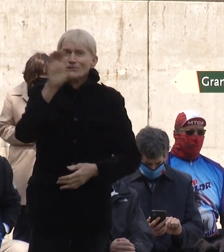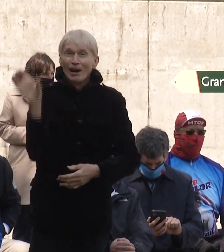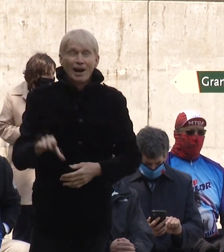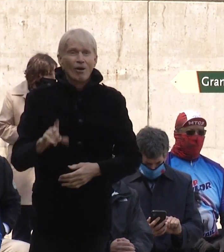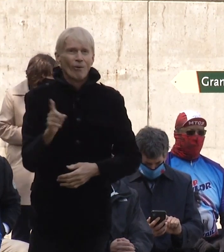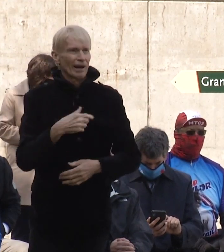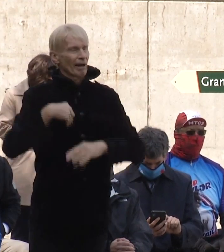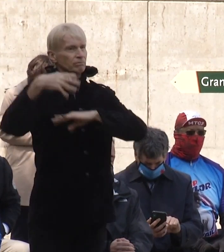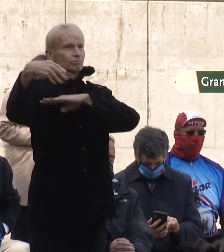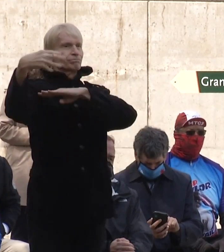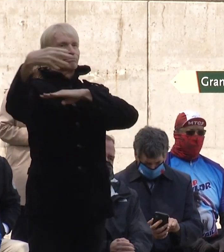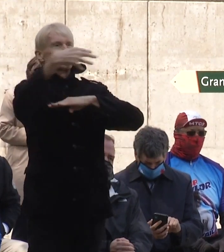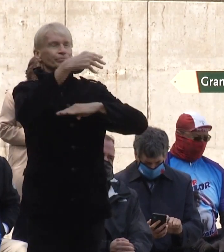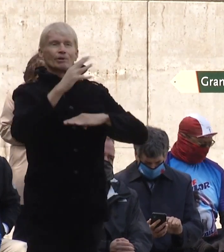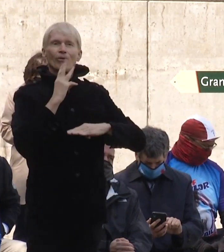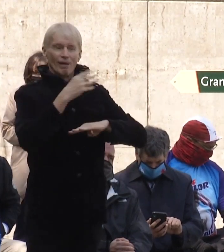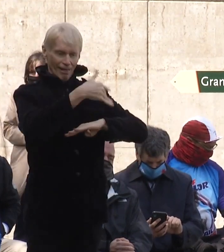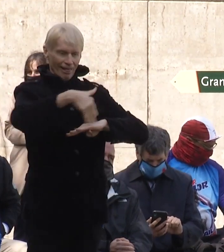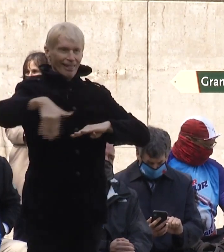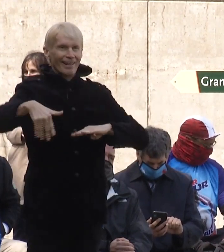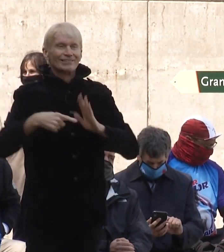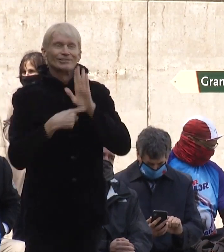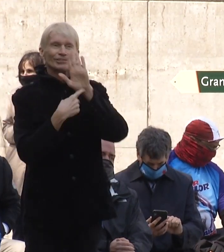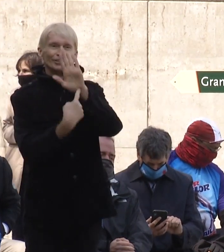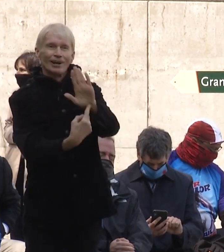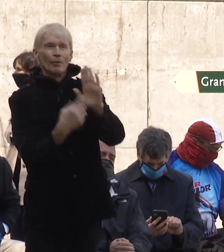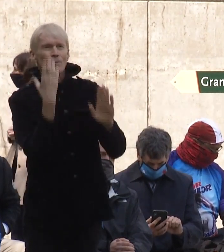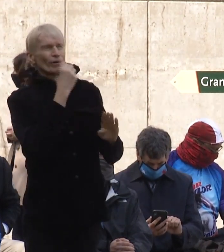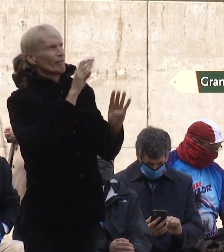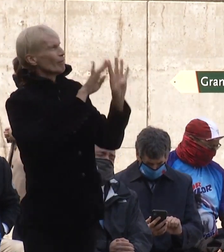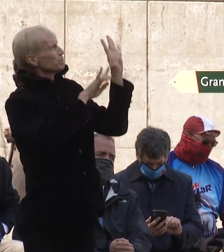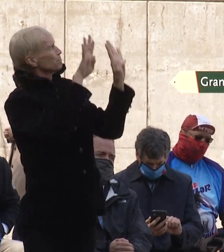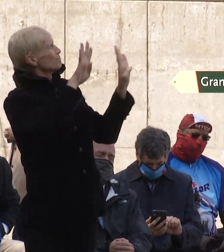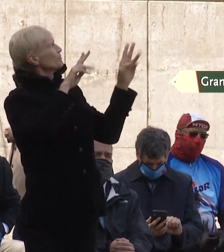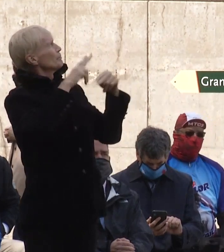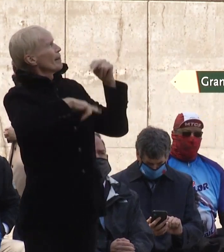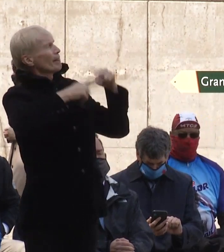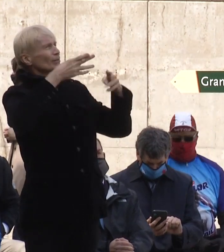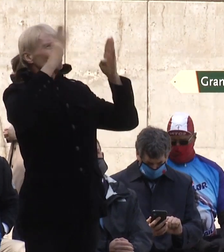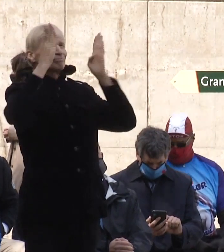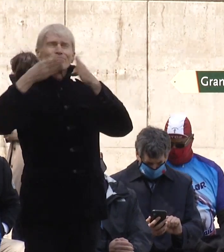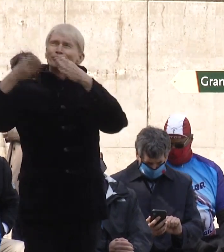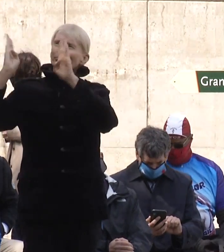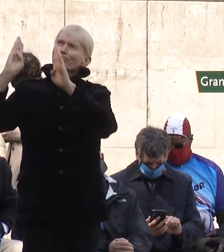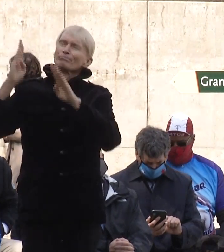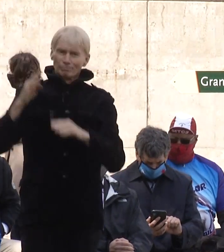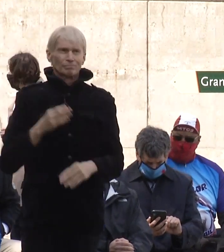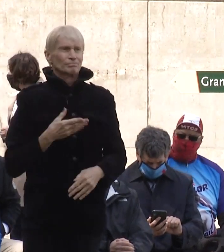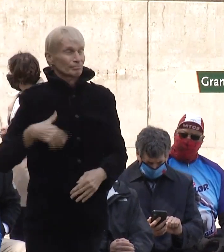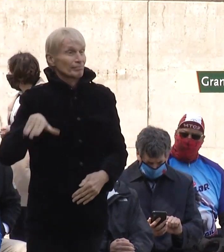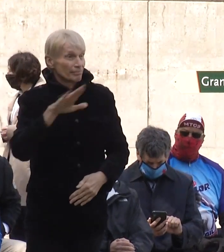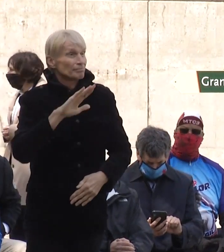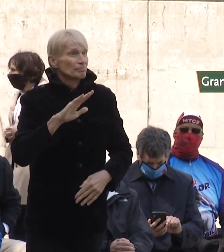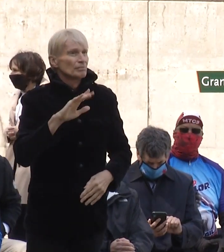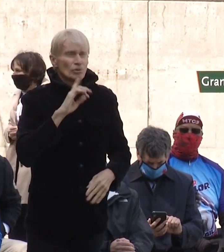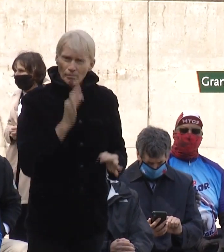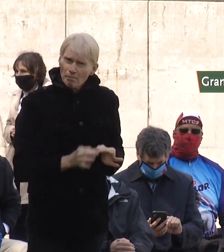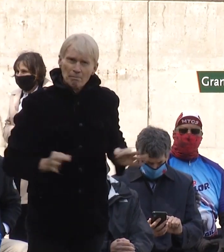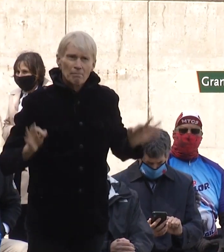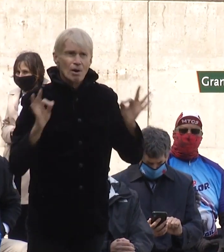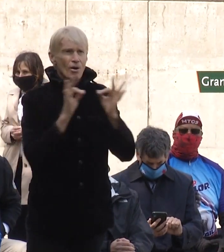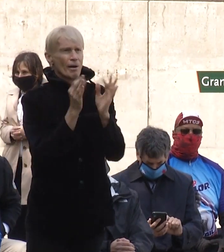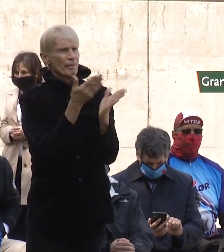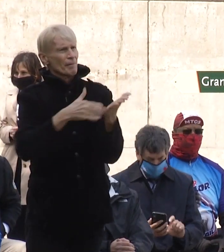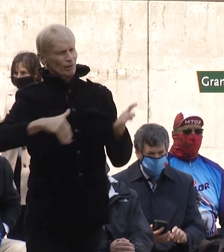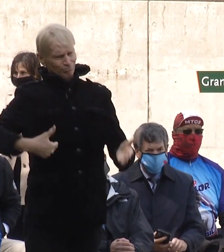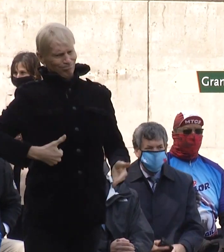always a shot from the lake showing our beautiful skyline, but our lakefront. It's critically important to who we are. It's part of